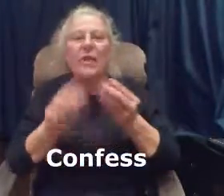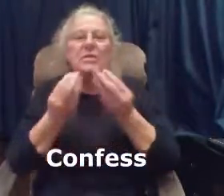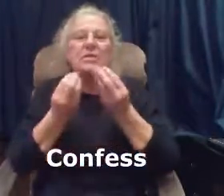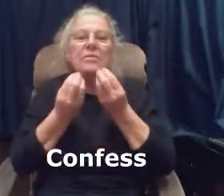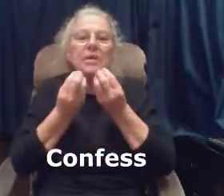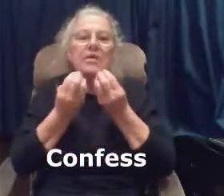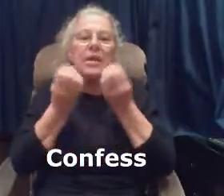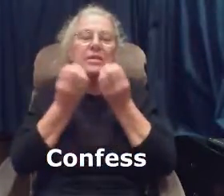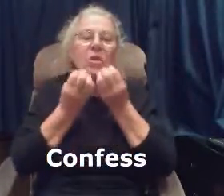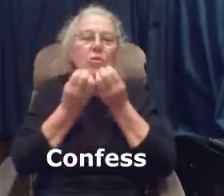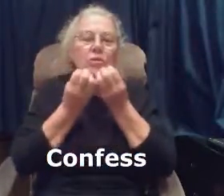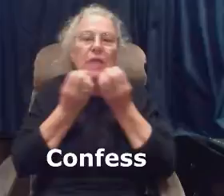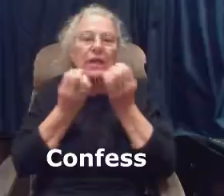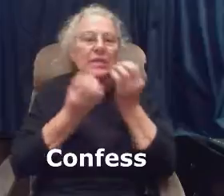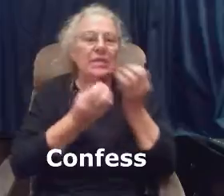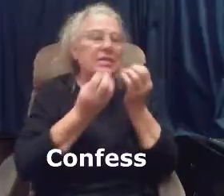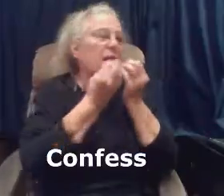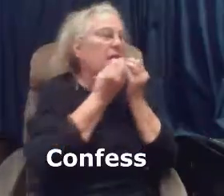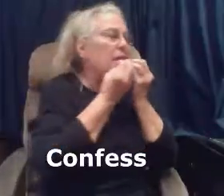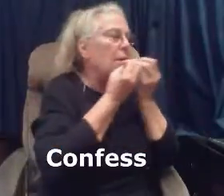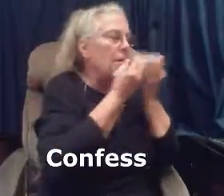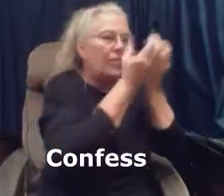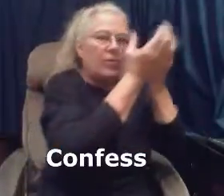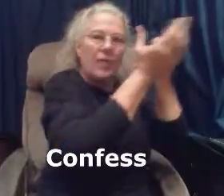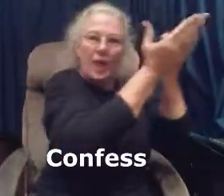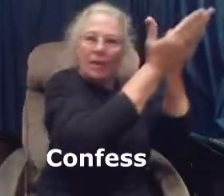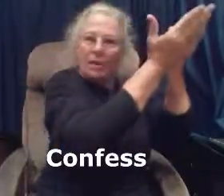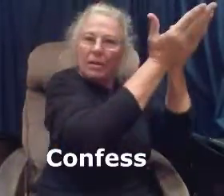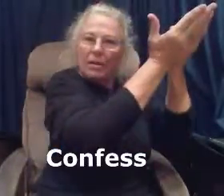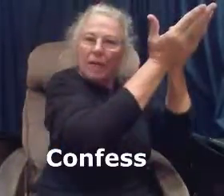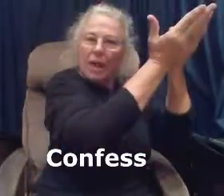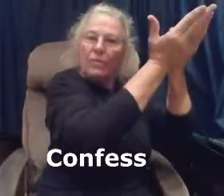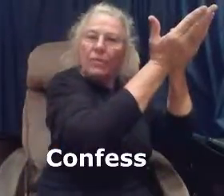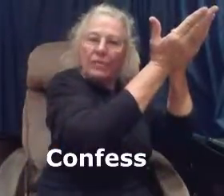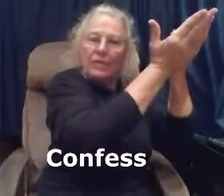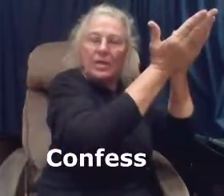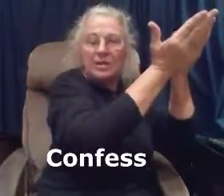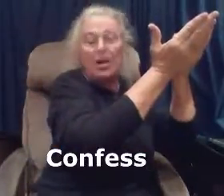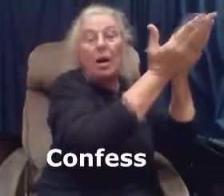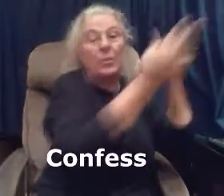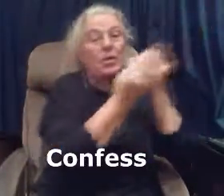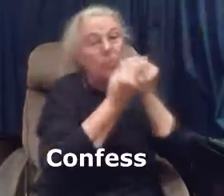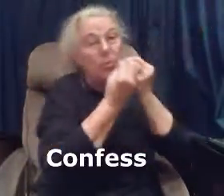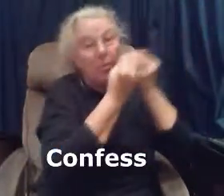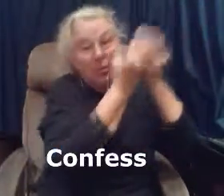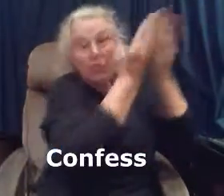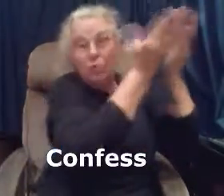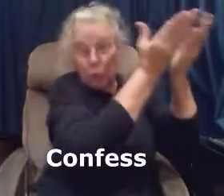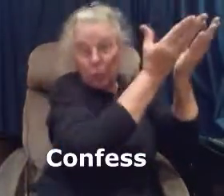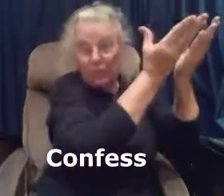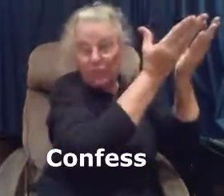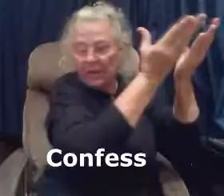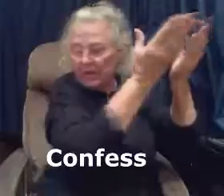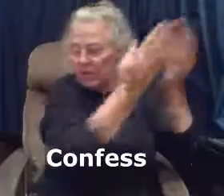Confess, it's almost like the C coming from the mouth, giving it to God, because remember, that's who we're confessing